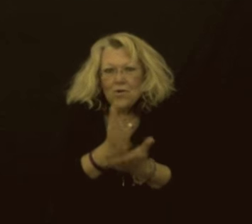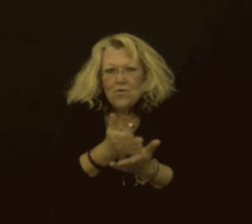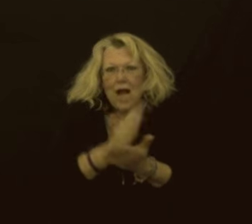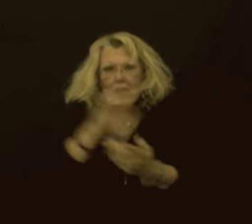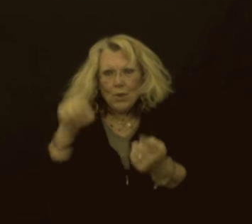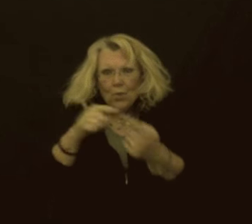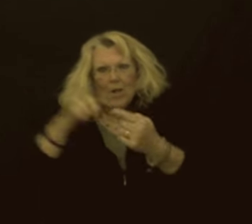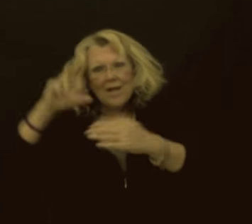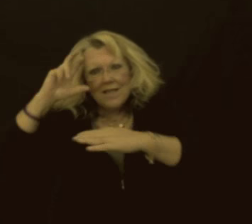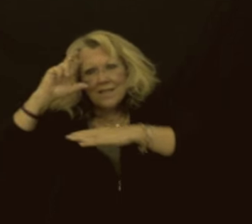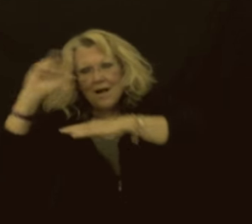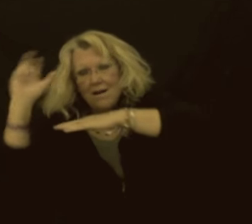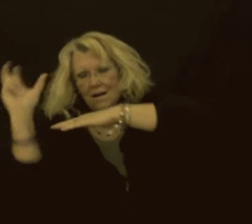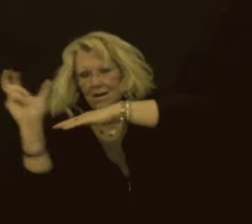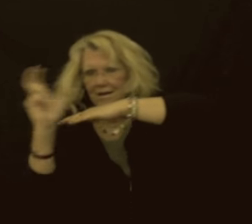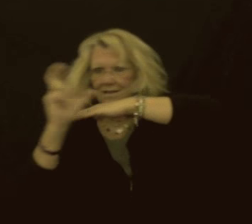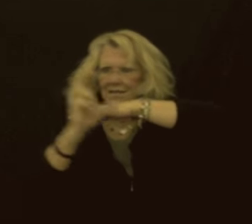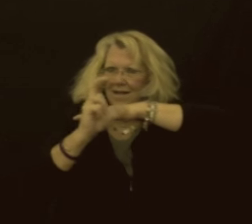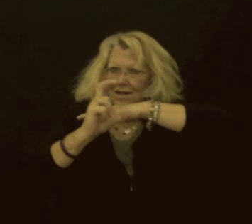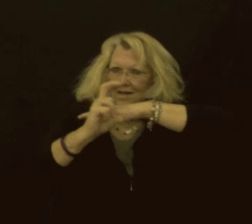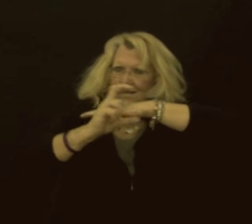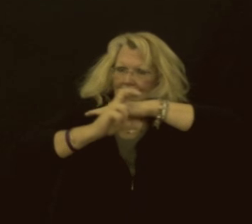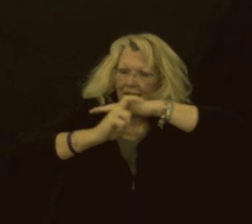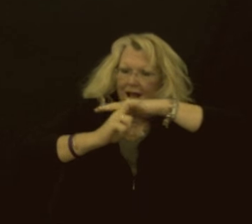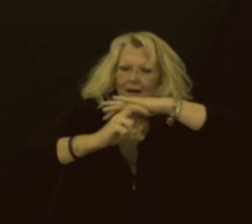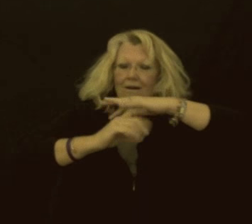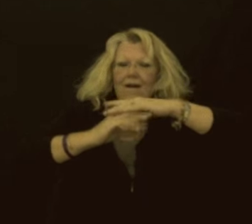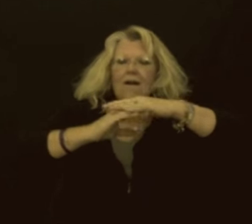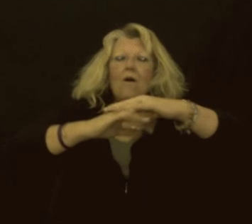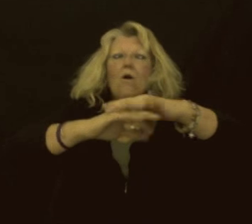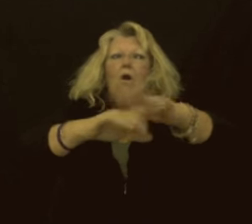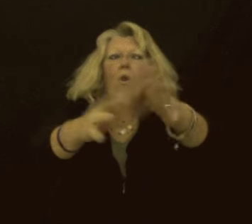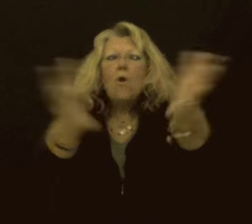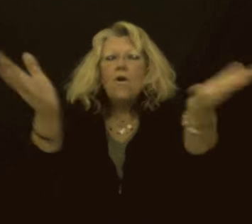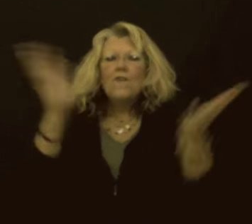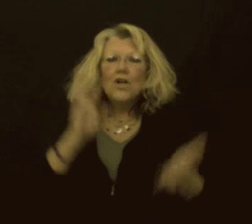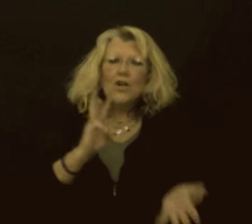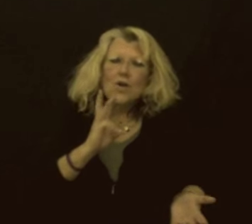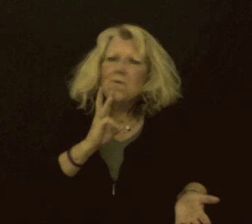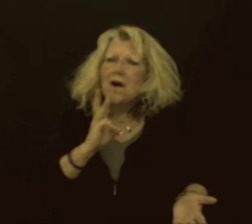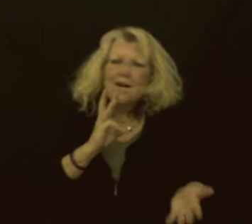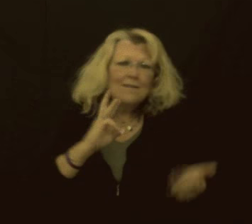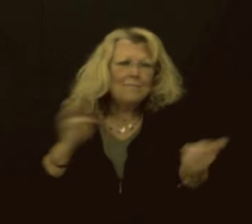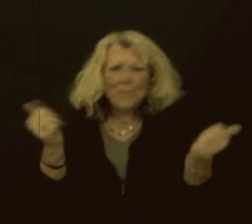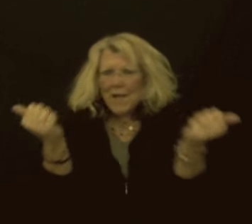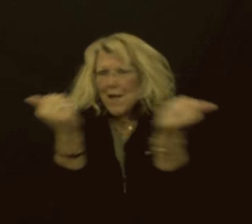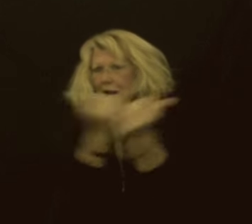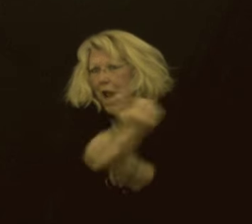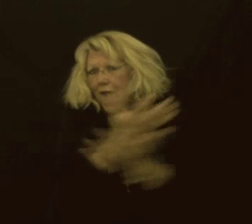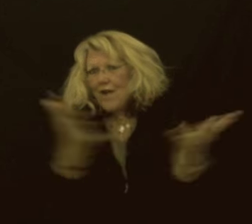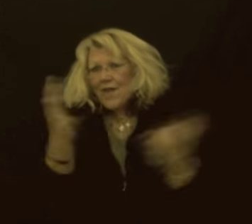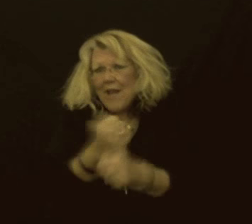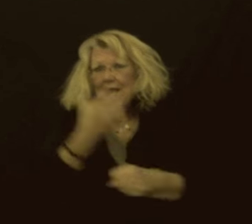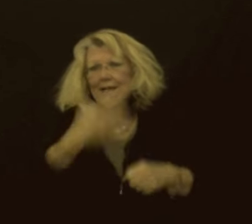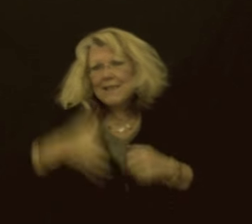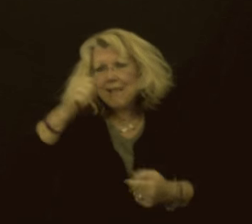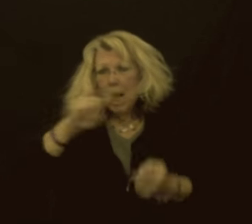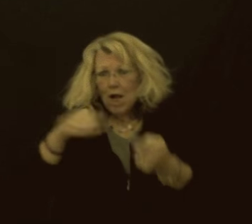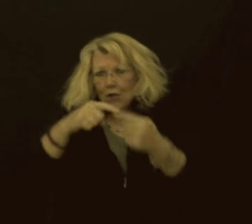alright. When the sun sinks down over the water, everything gets hotter. When